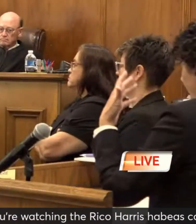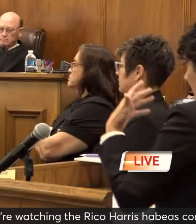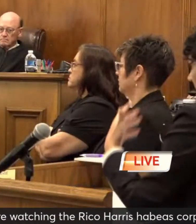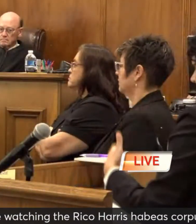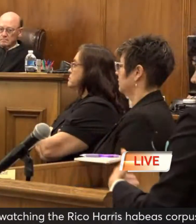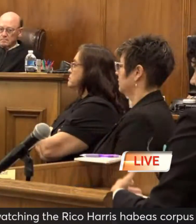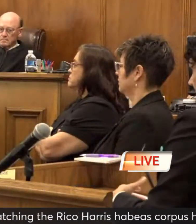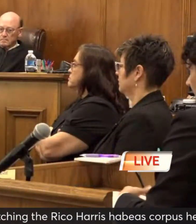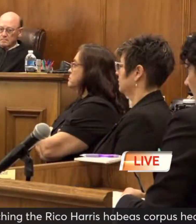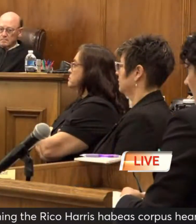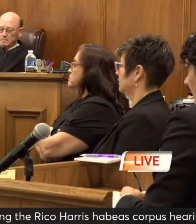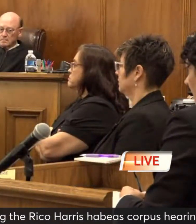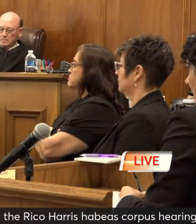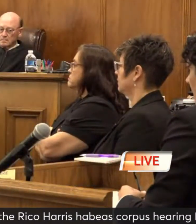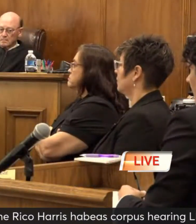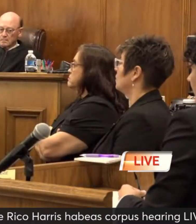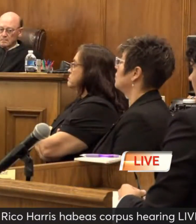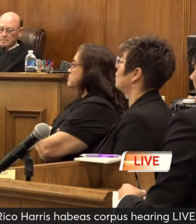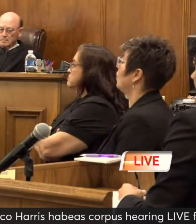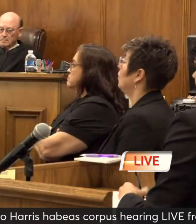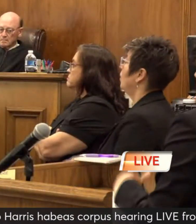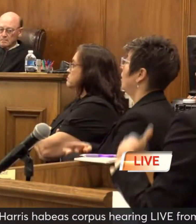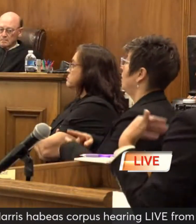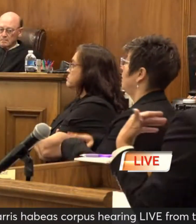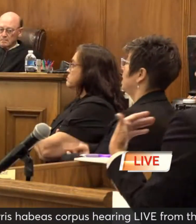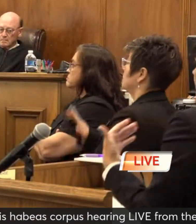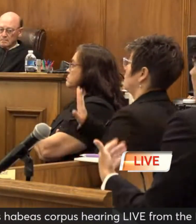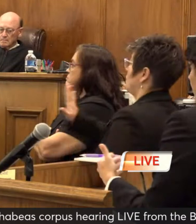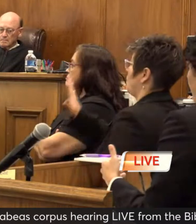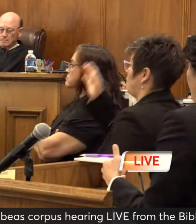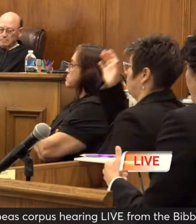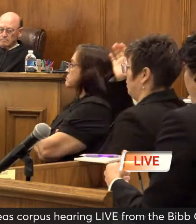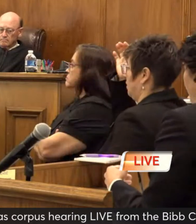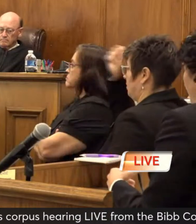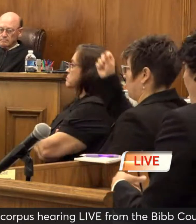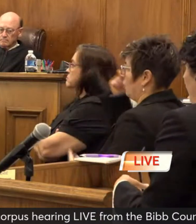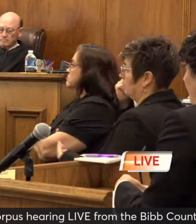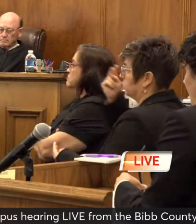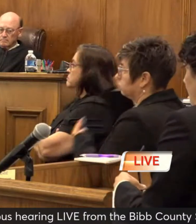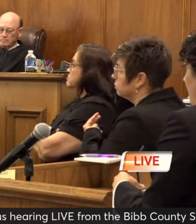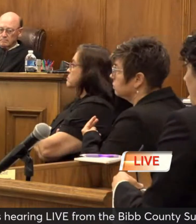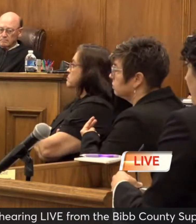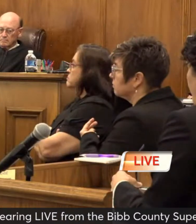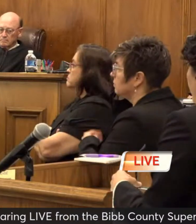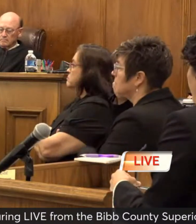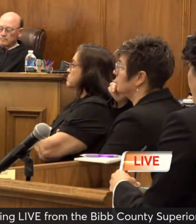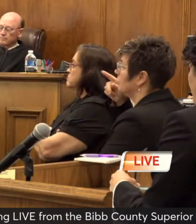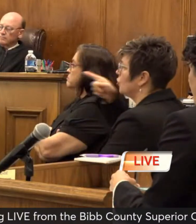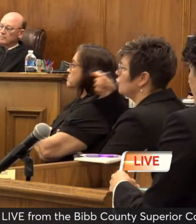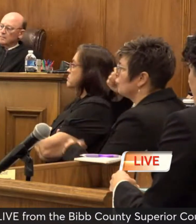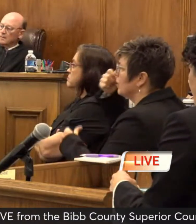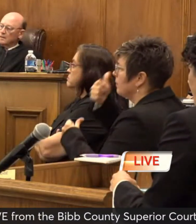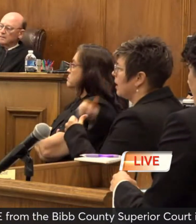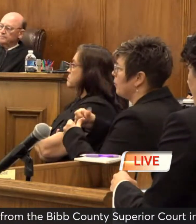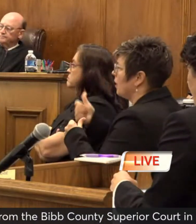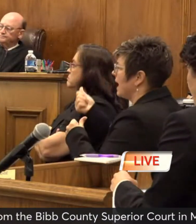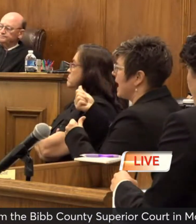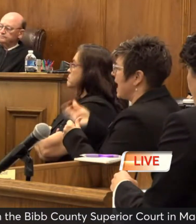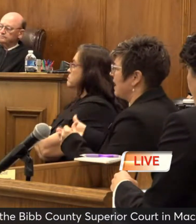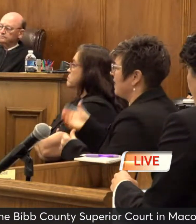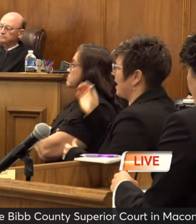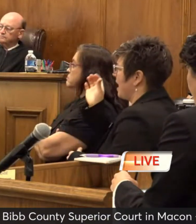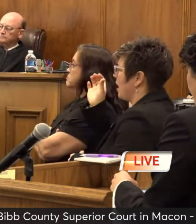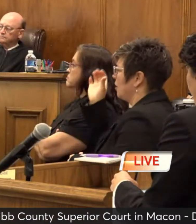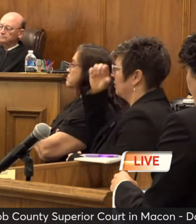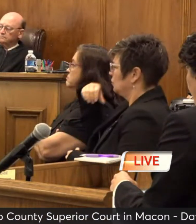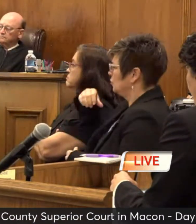So based on what you remember, do you remember anything unusual that you witnessed with Christina?